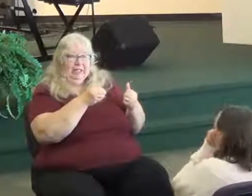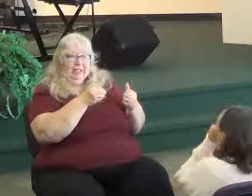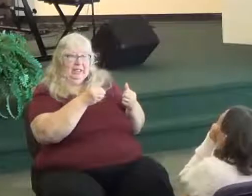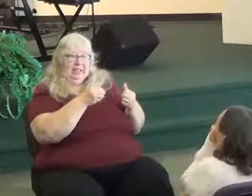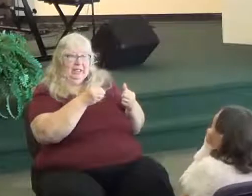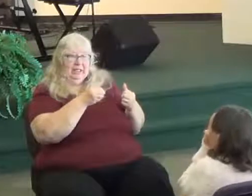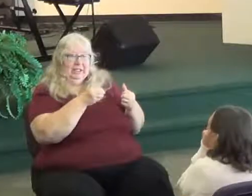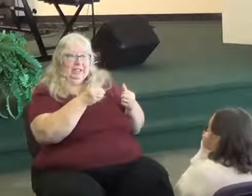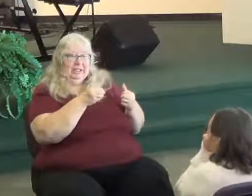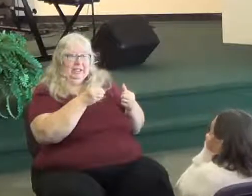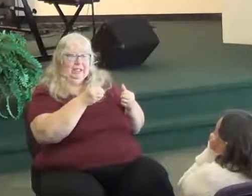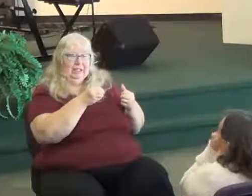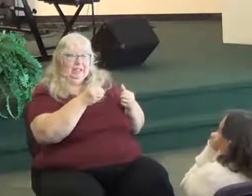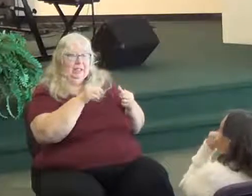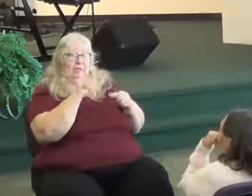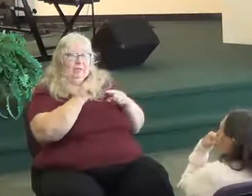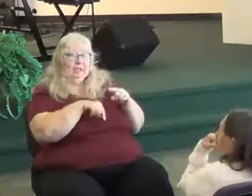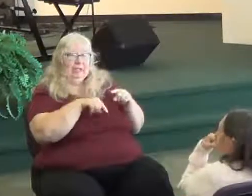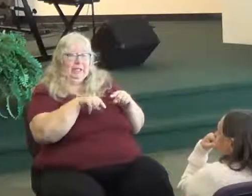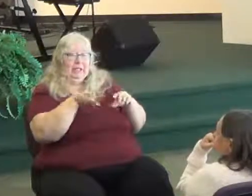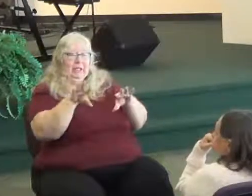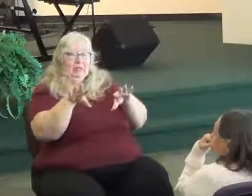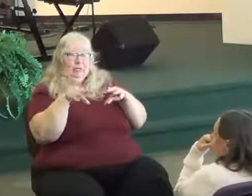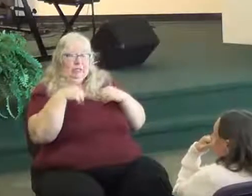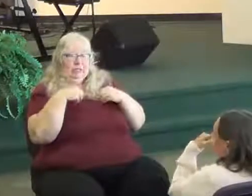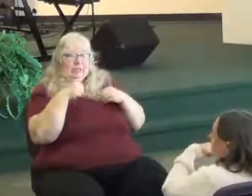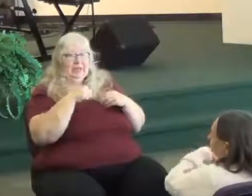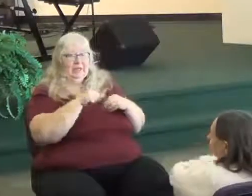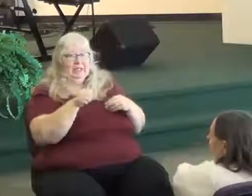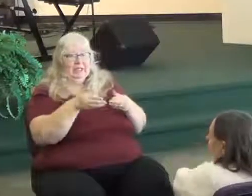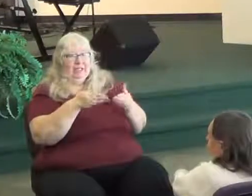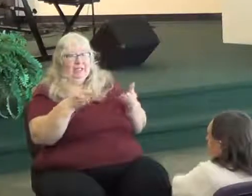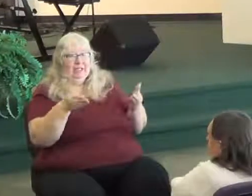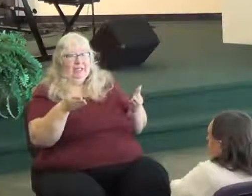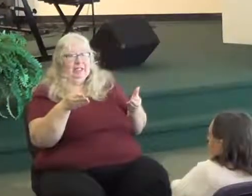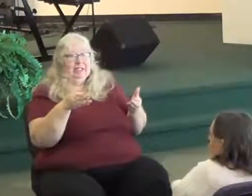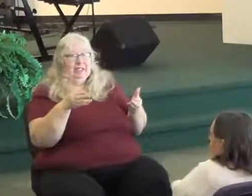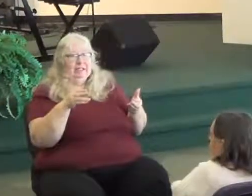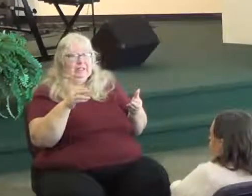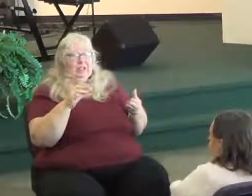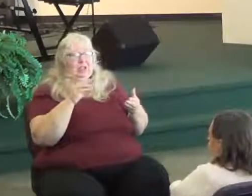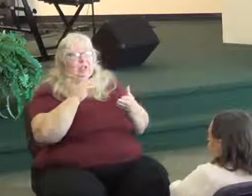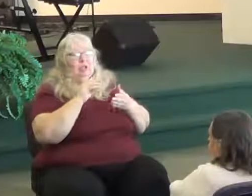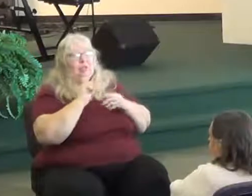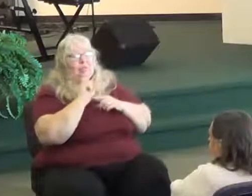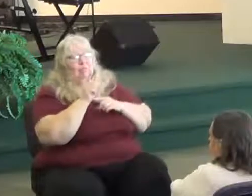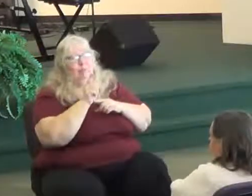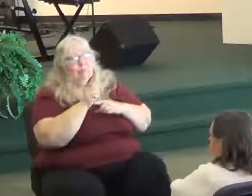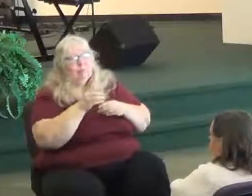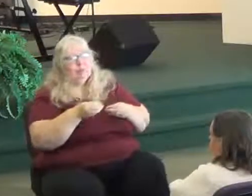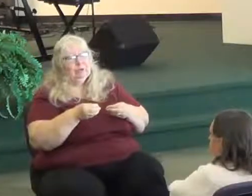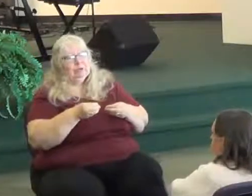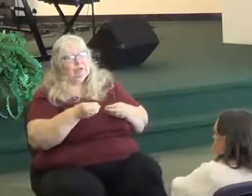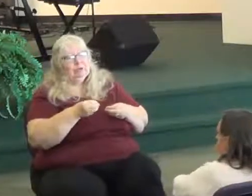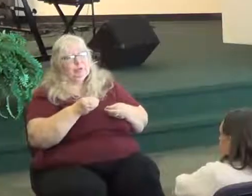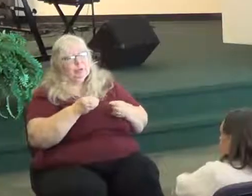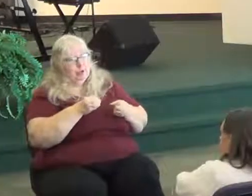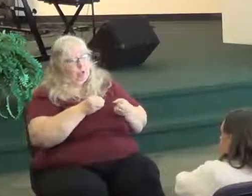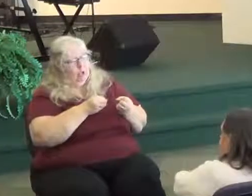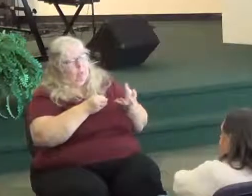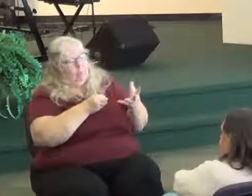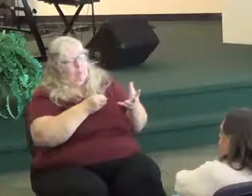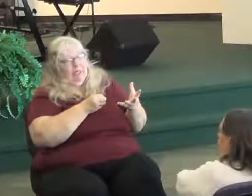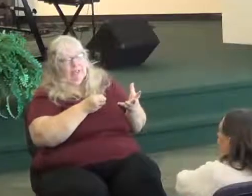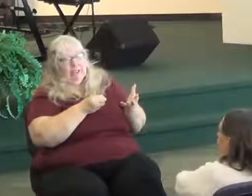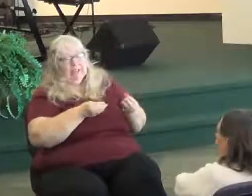than that. We can't receive anything either. The second you open your hand to give, God has an open